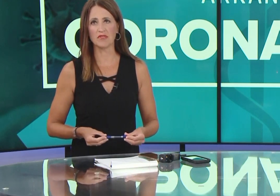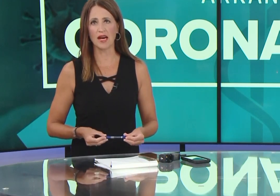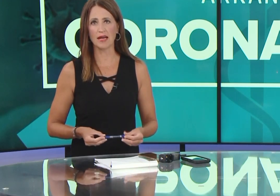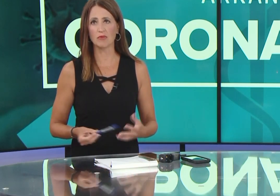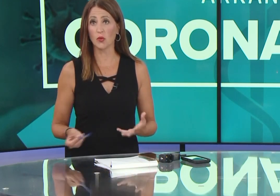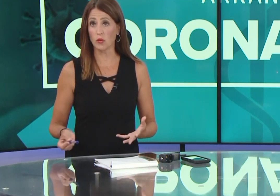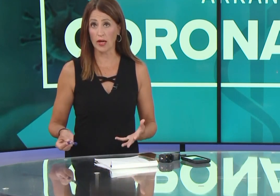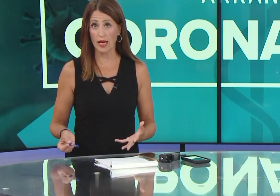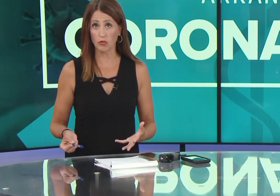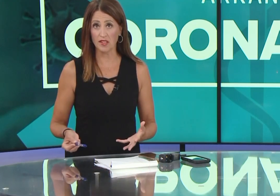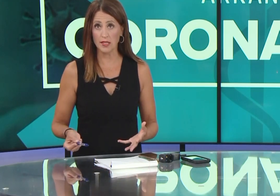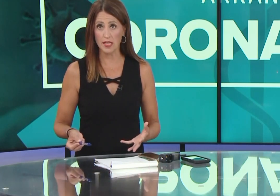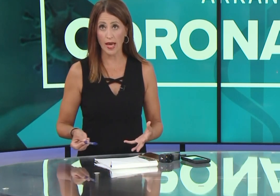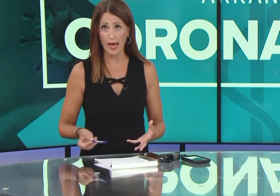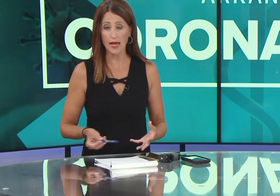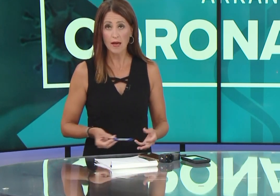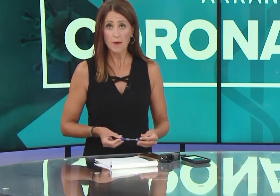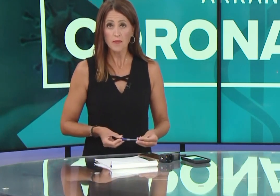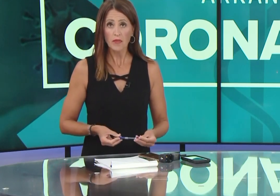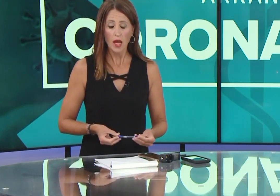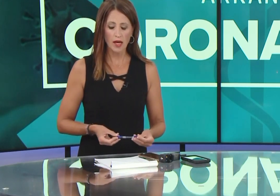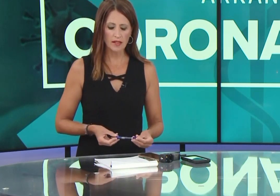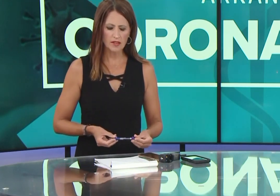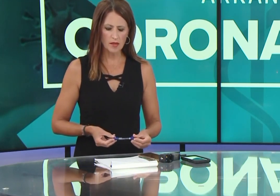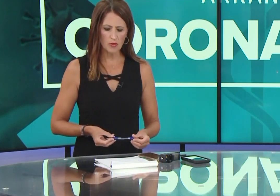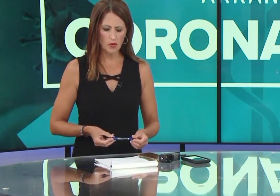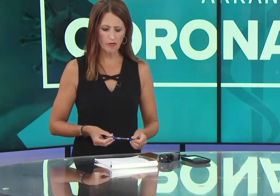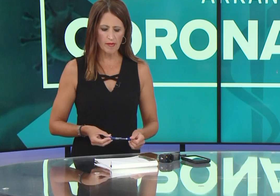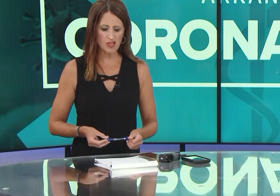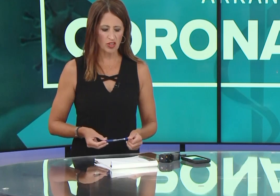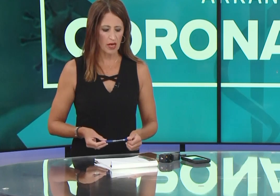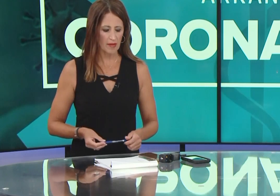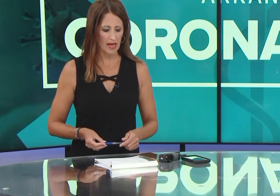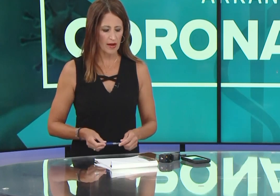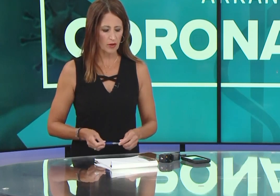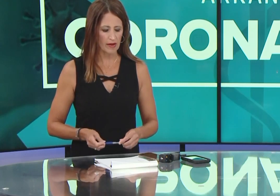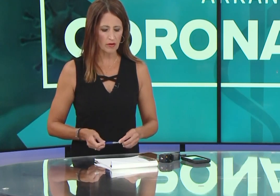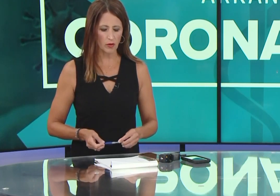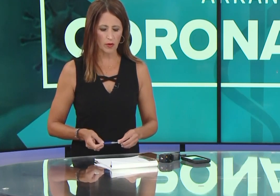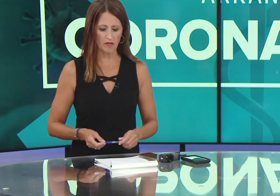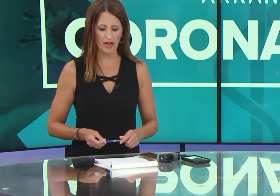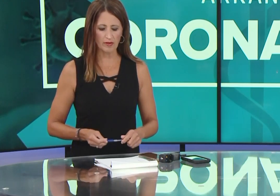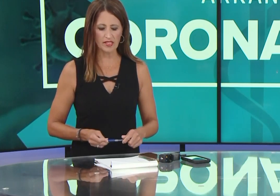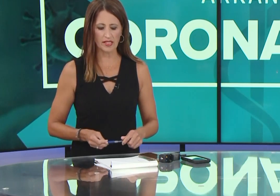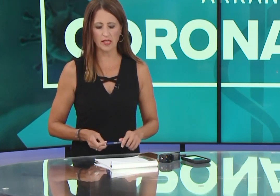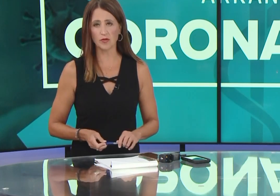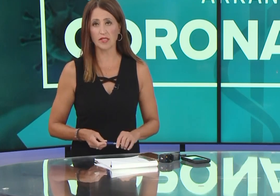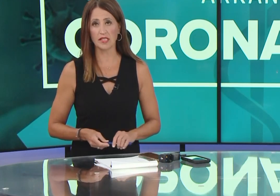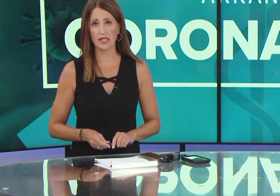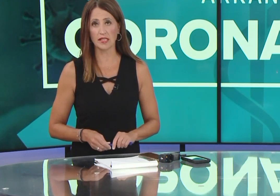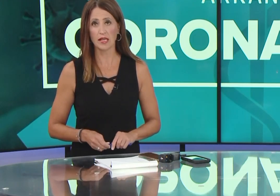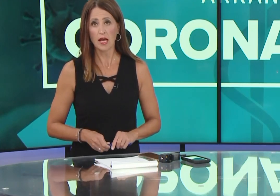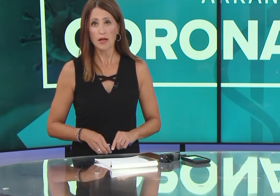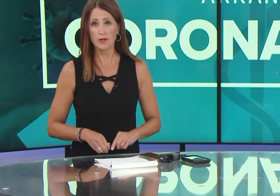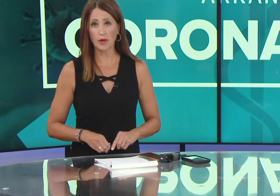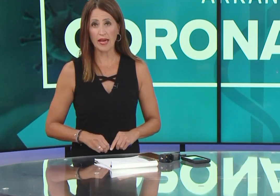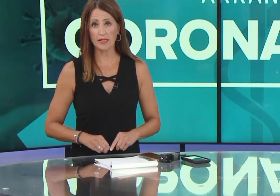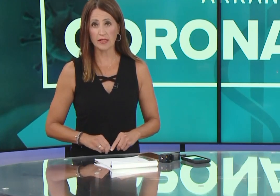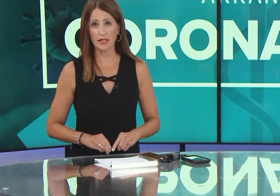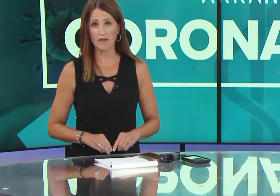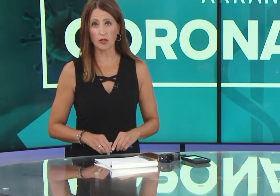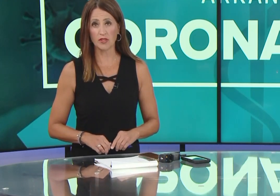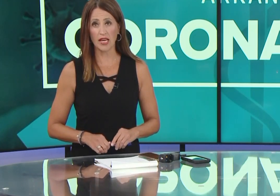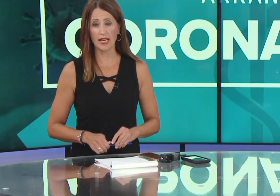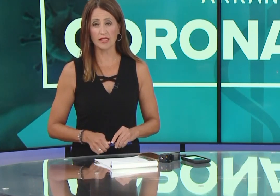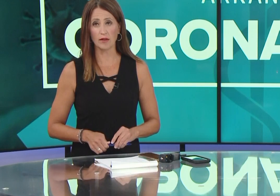for some time, so he went ahead with it today. Some new information coming out about coronavirus, 606 new